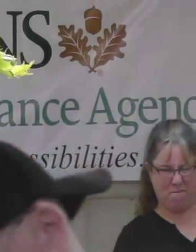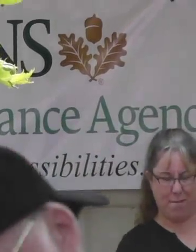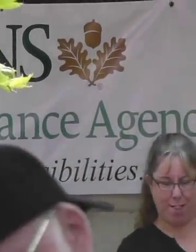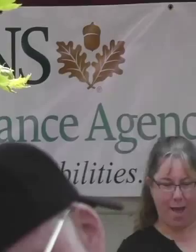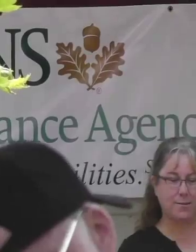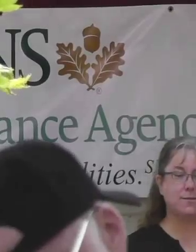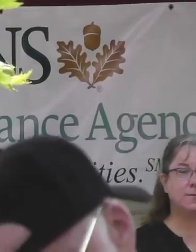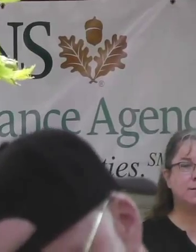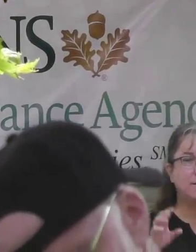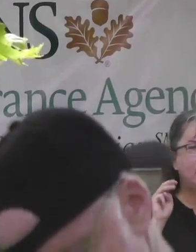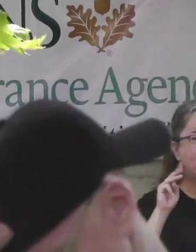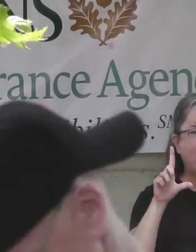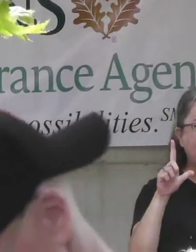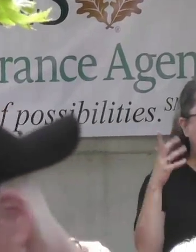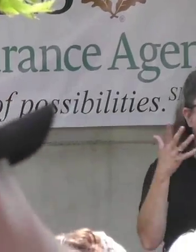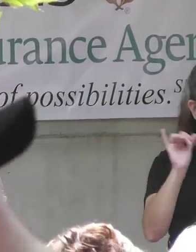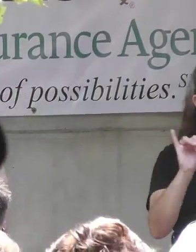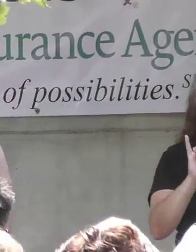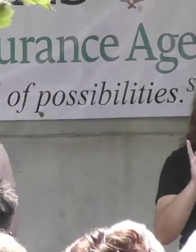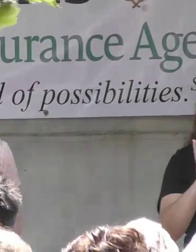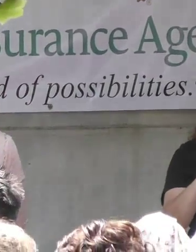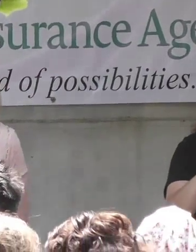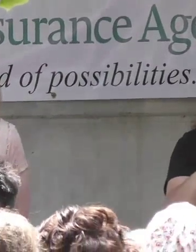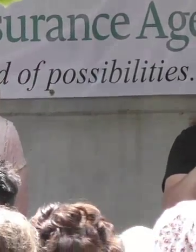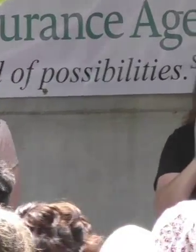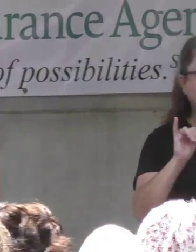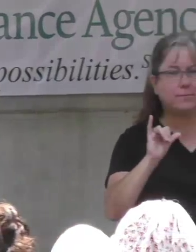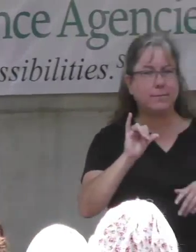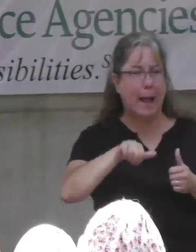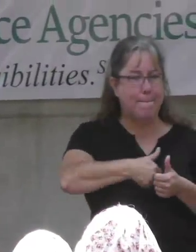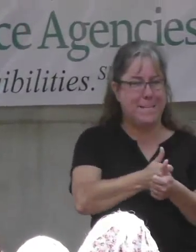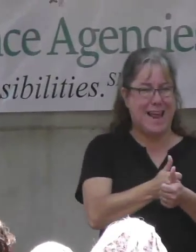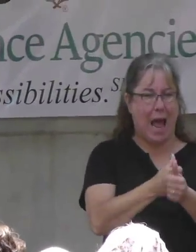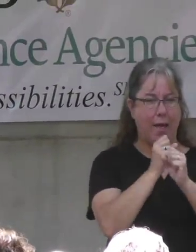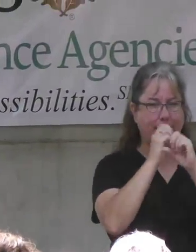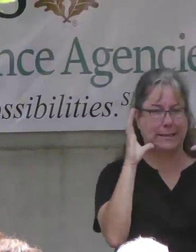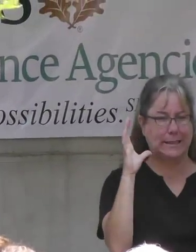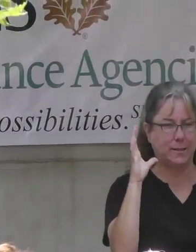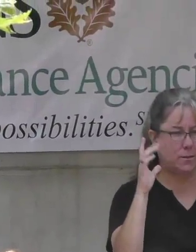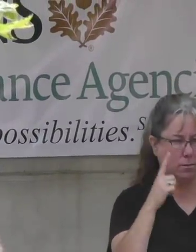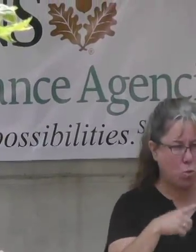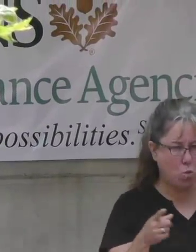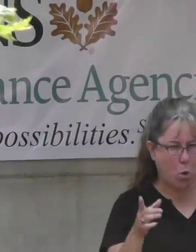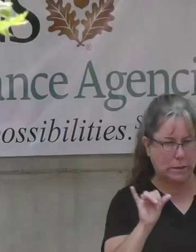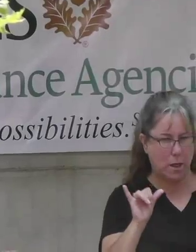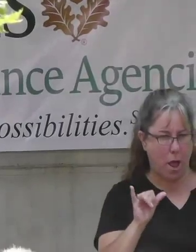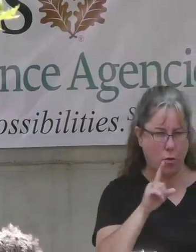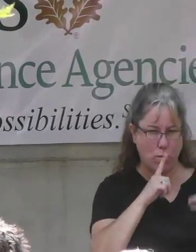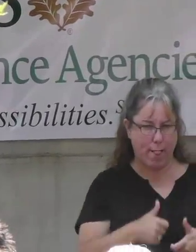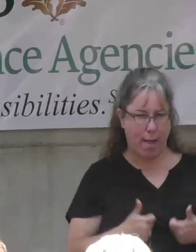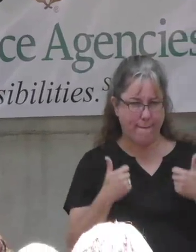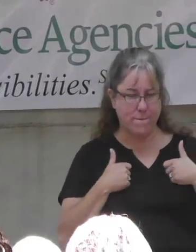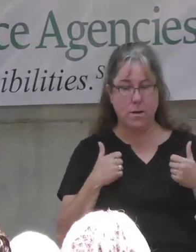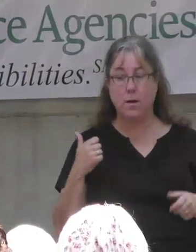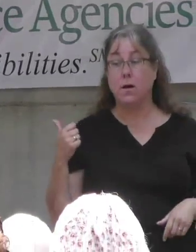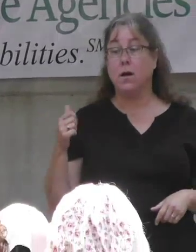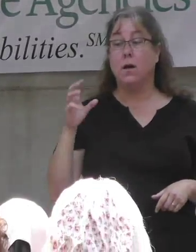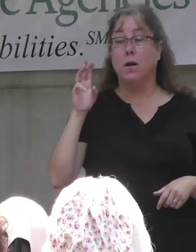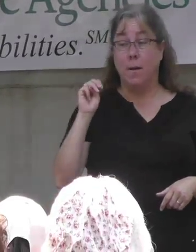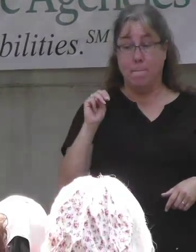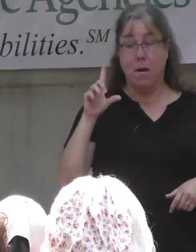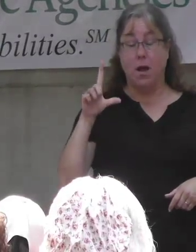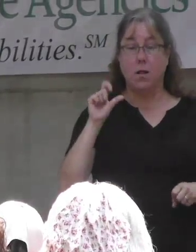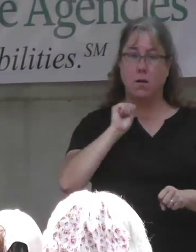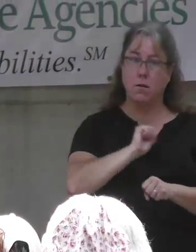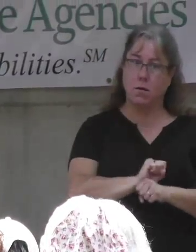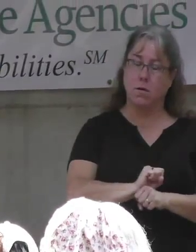last question. What was Michael Landon like off camera, behind the scenes during the episode? Mike Landon was a very hard